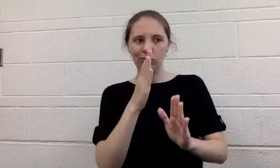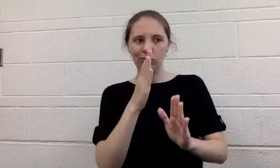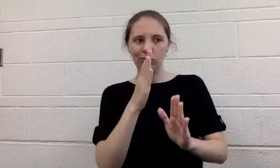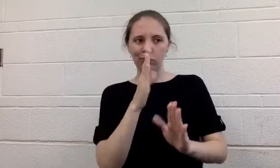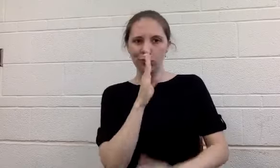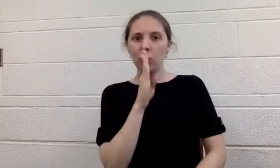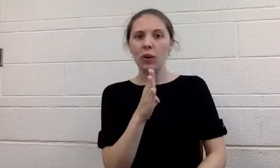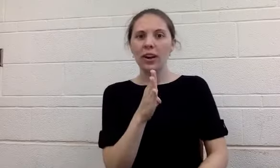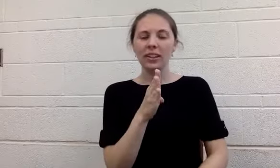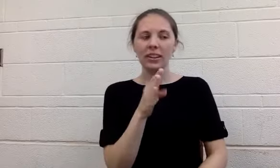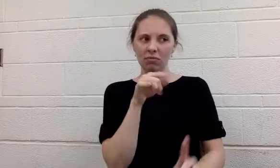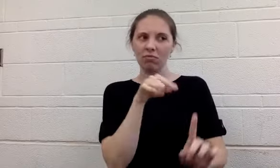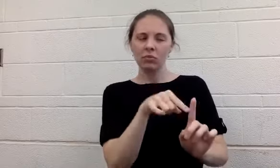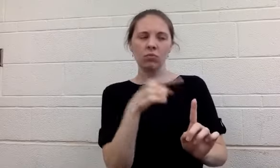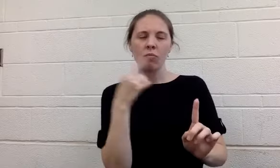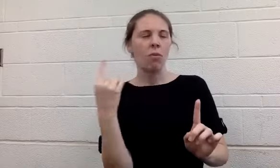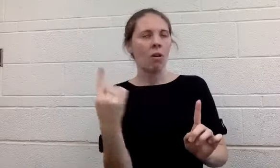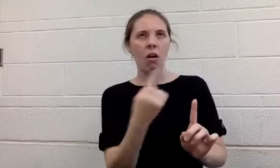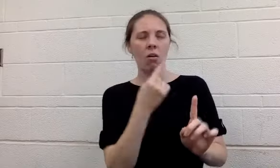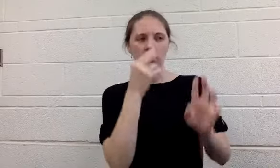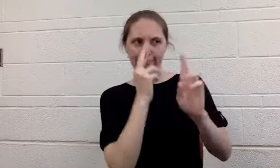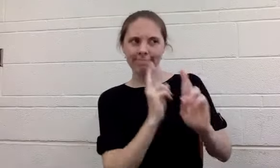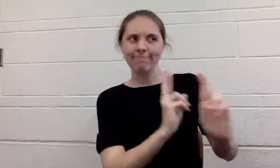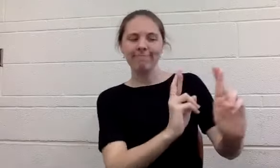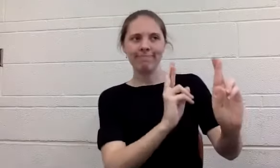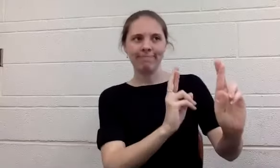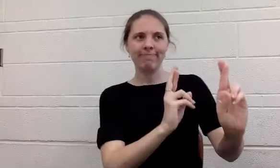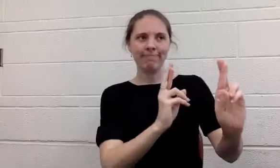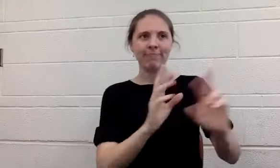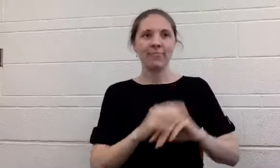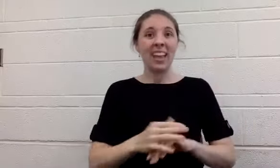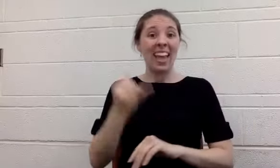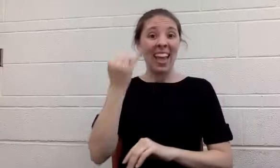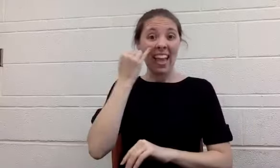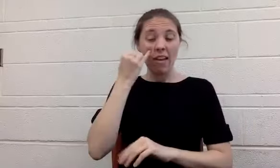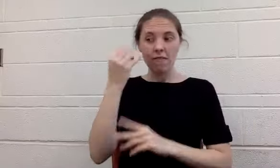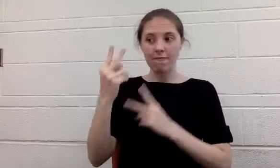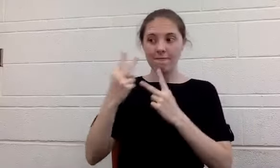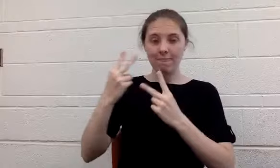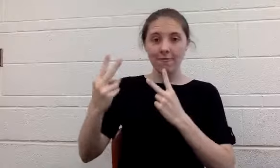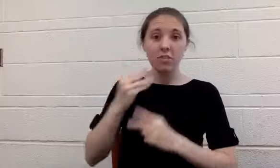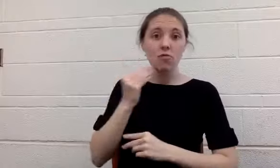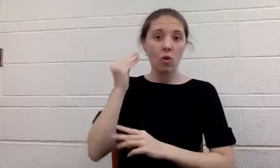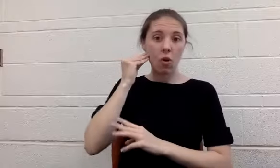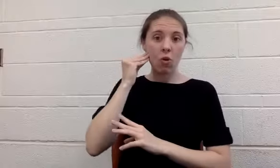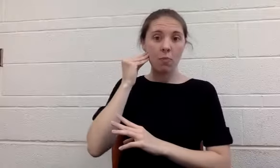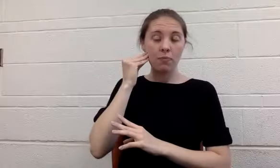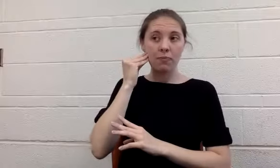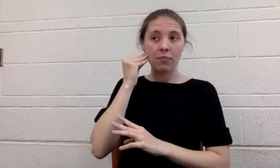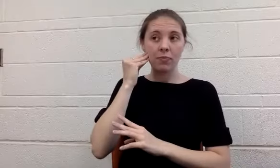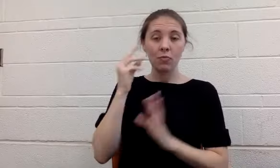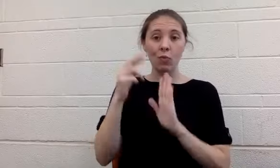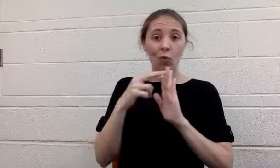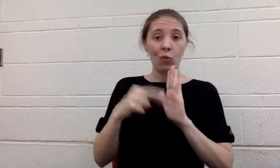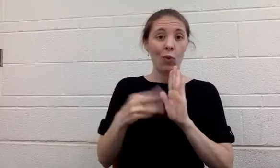So anyway, like I said, Earl ended up being gone, at a certain age and, when he was 18. And so that meant when he